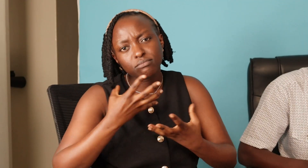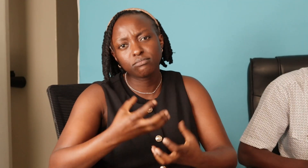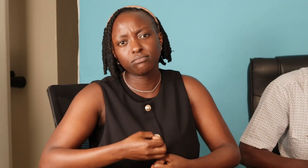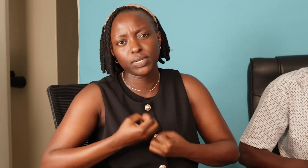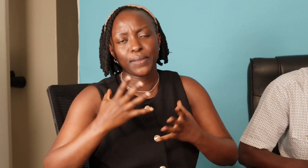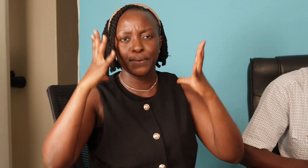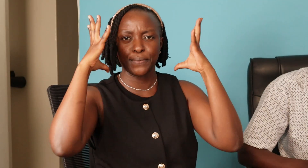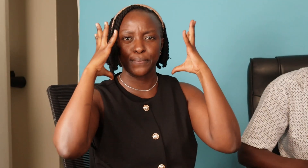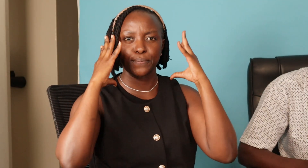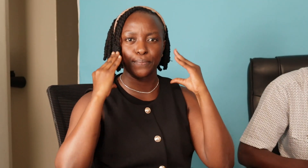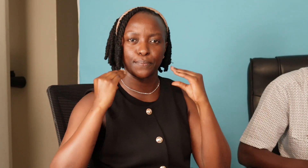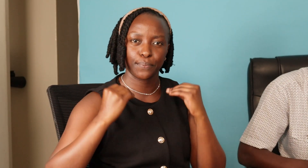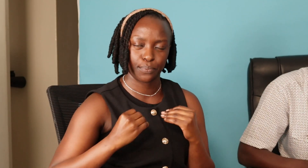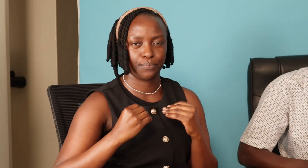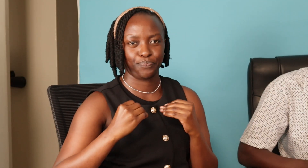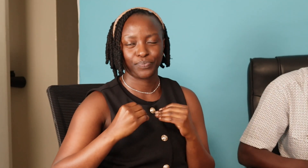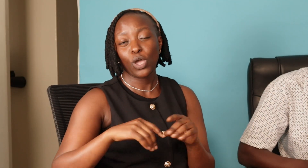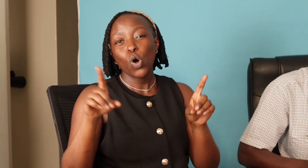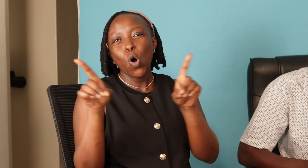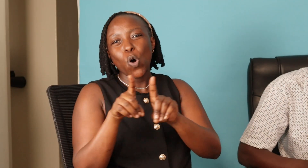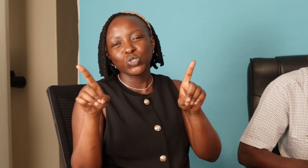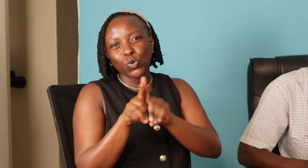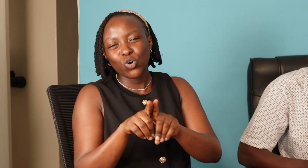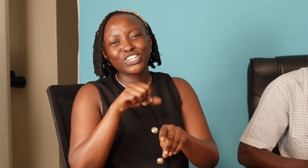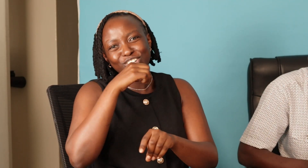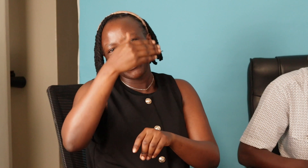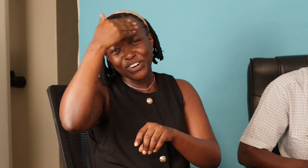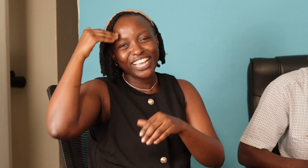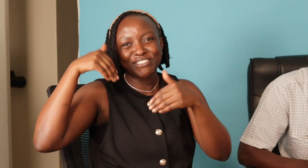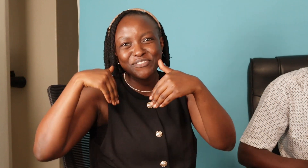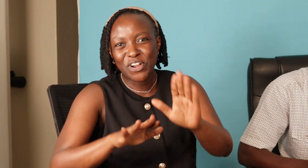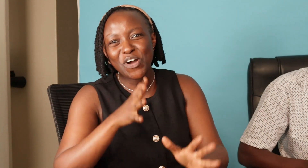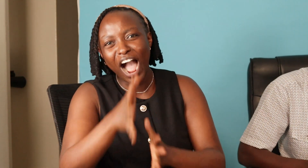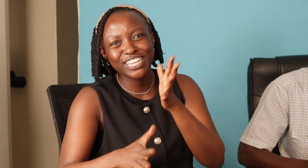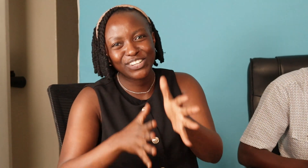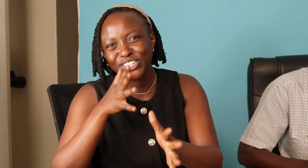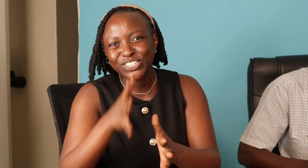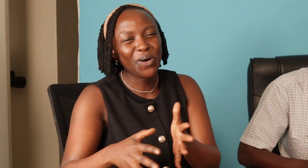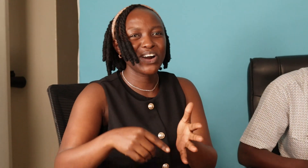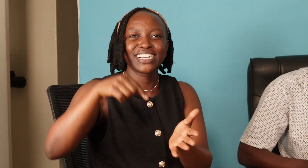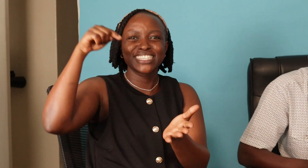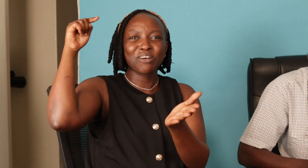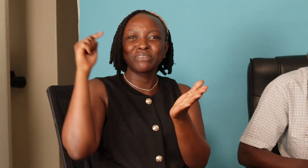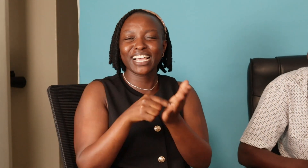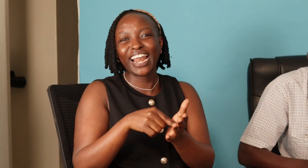you can trust. Express yourself, and it will help you to reduce the stress. Also, don't forget to follow us on Hands on